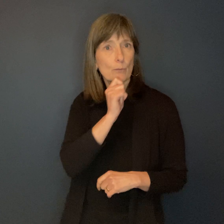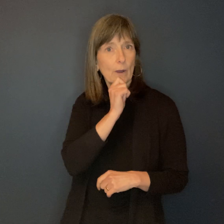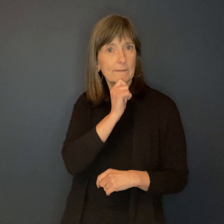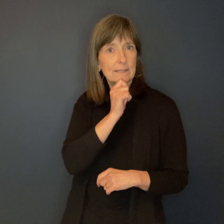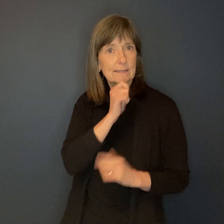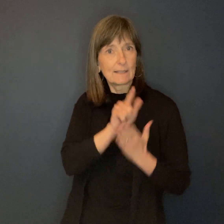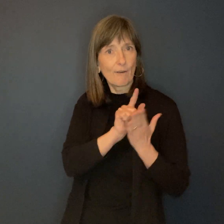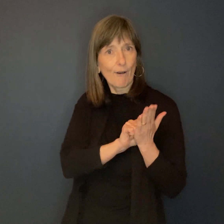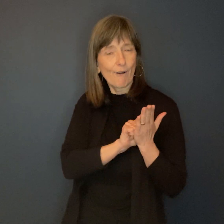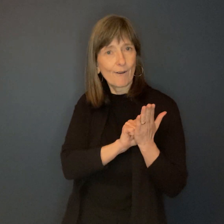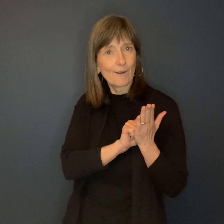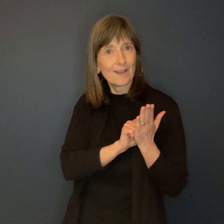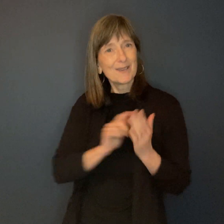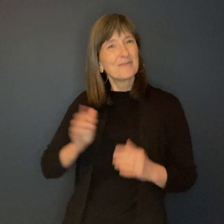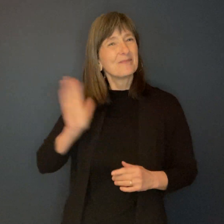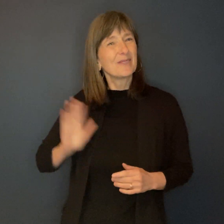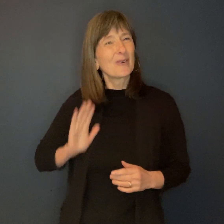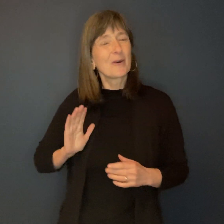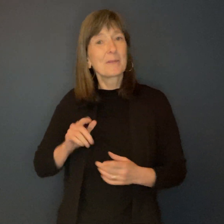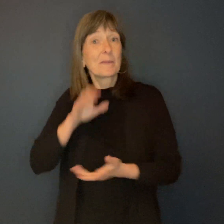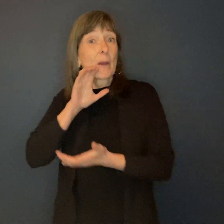have a parent or a spouse or somebody call and say,